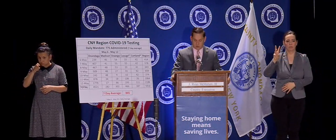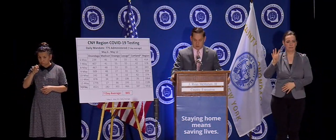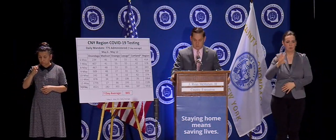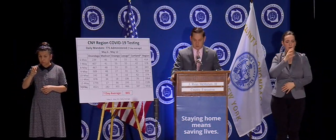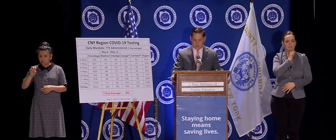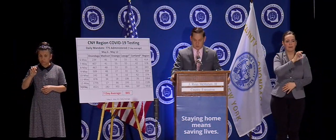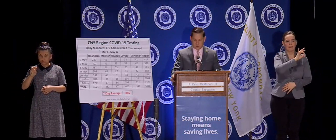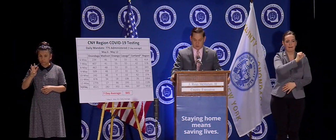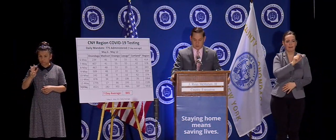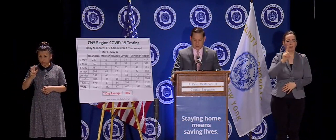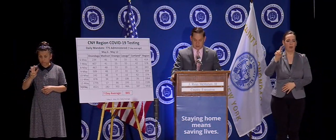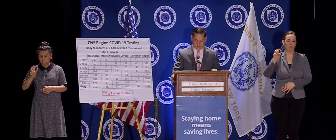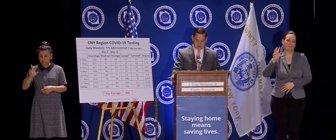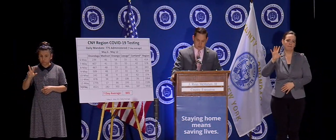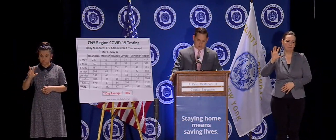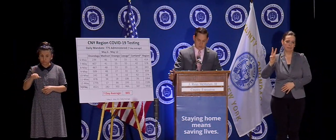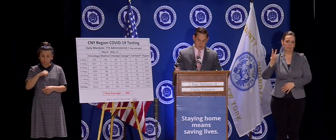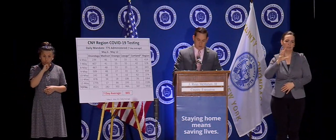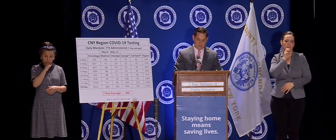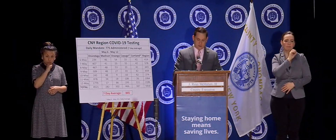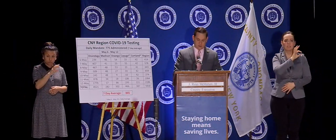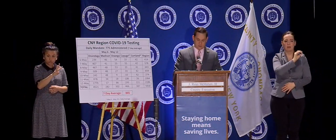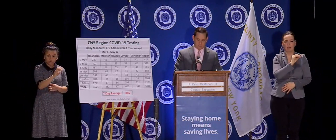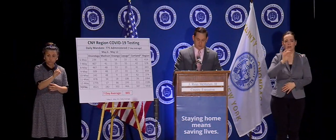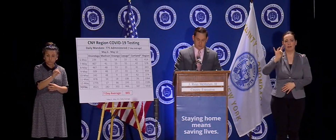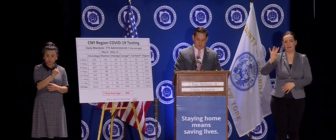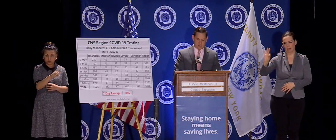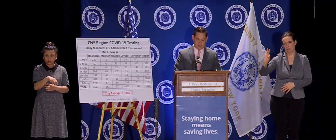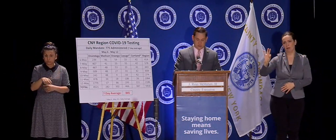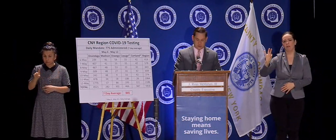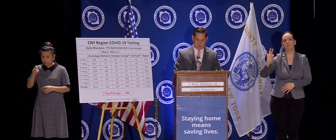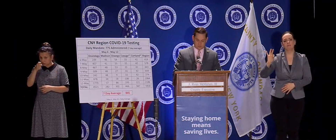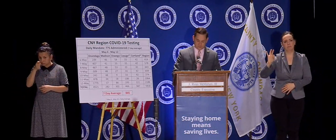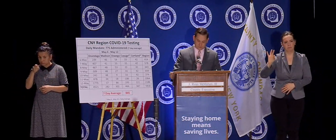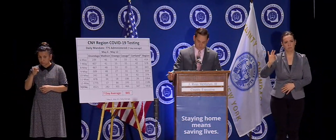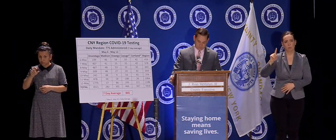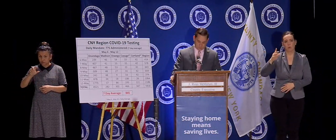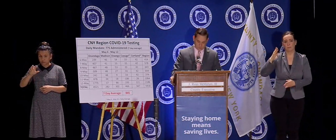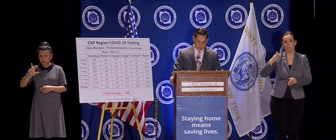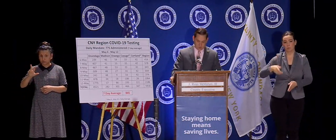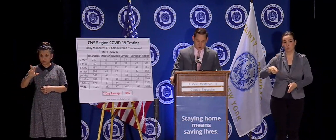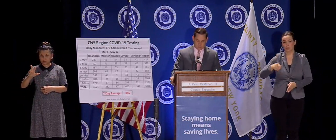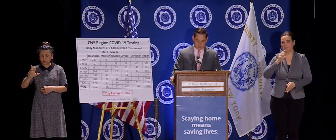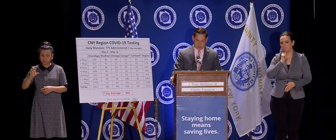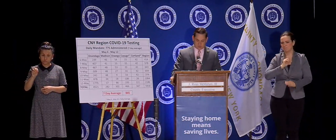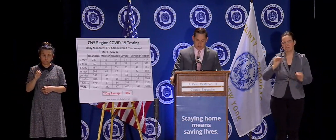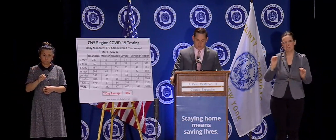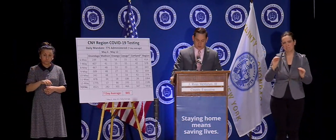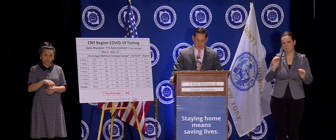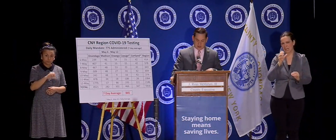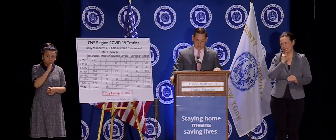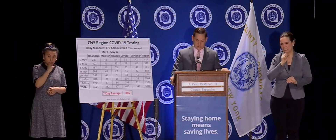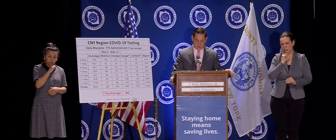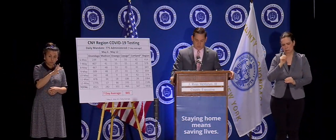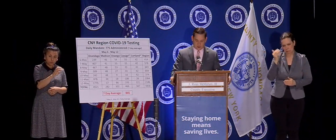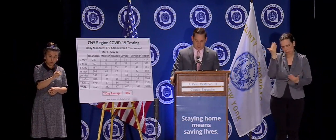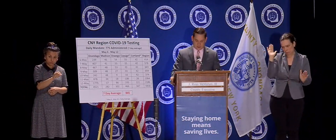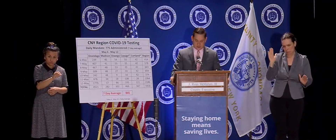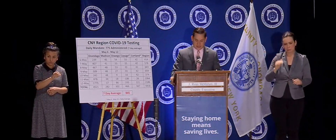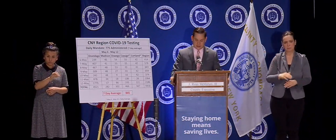have one individual that we don't have their age yet. Percentage by